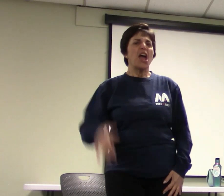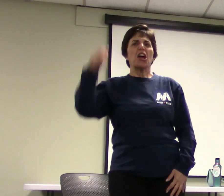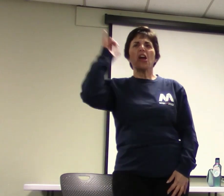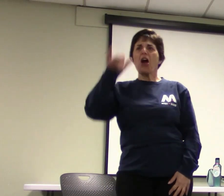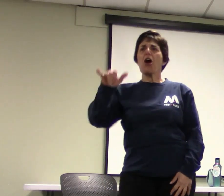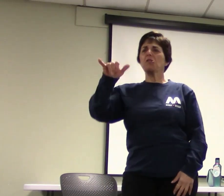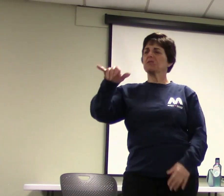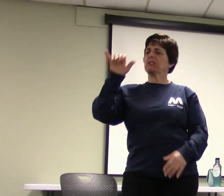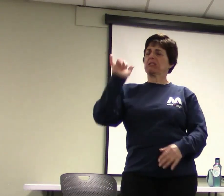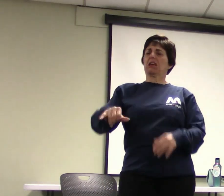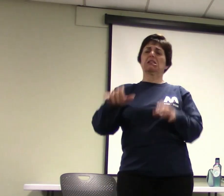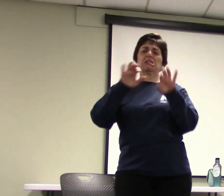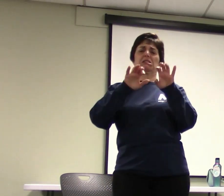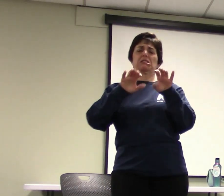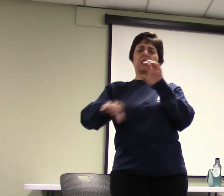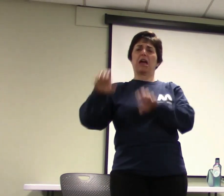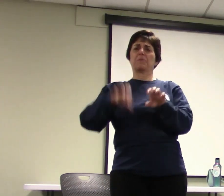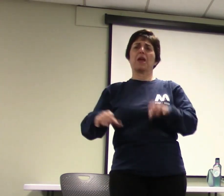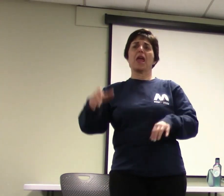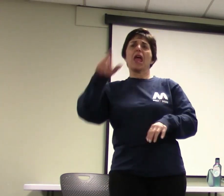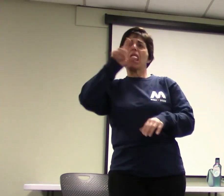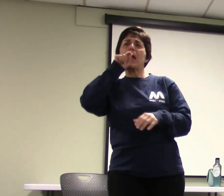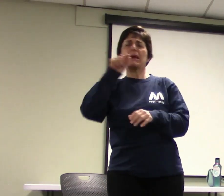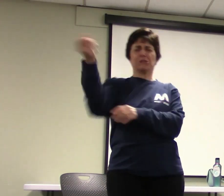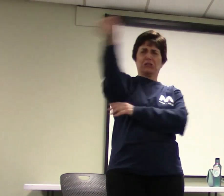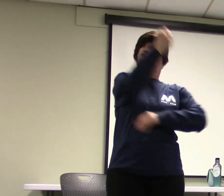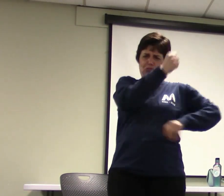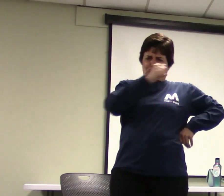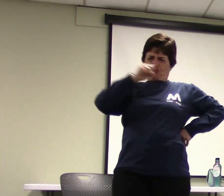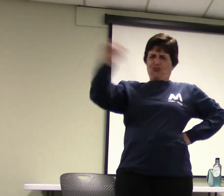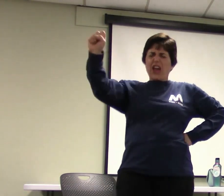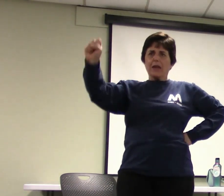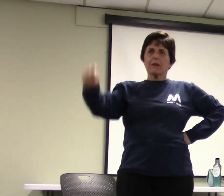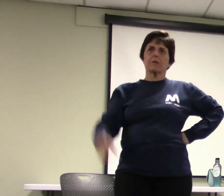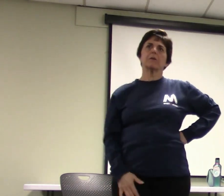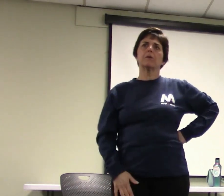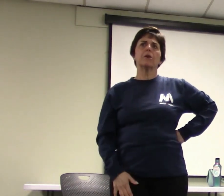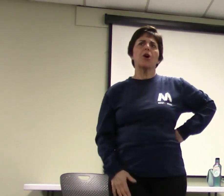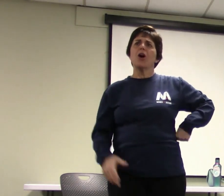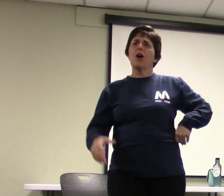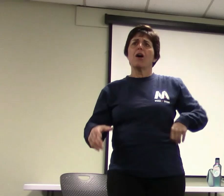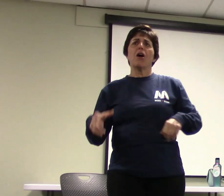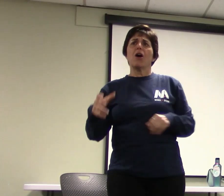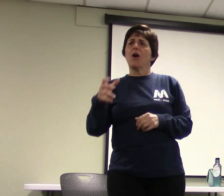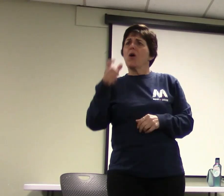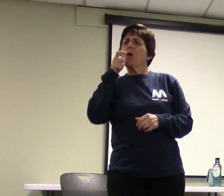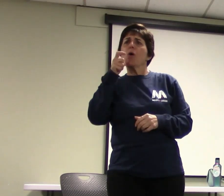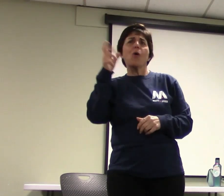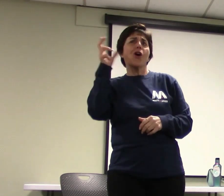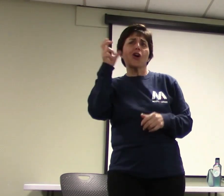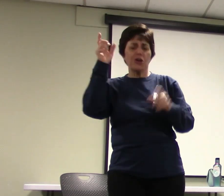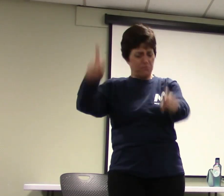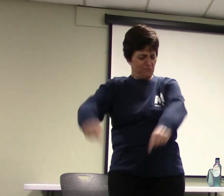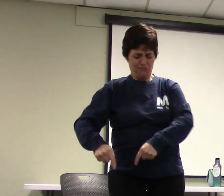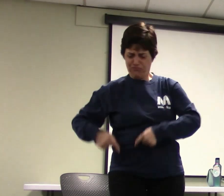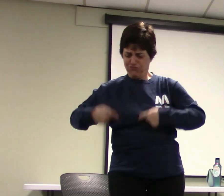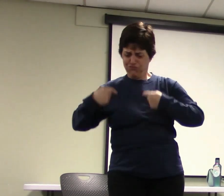Cows the type, hens on strike. Whoever heard of such a